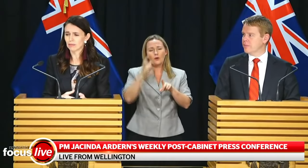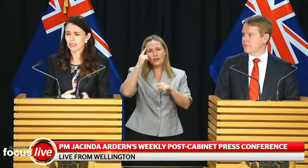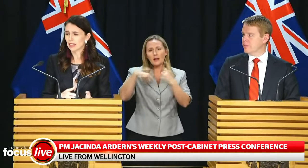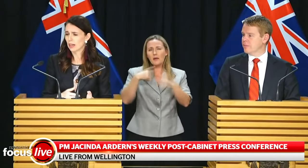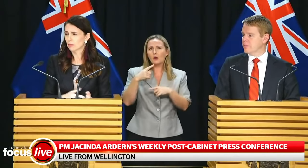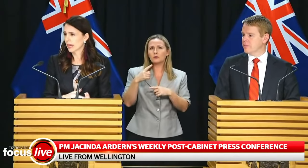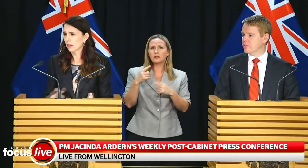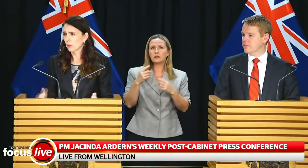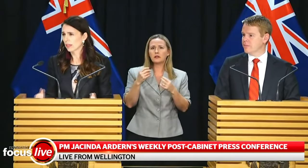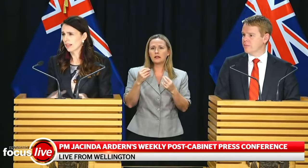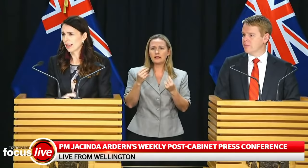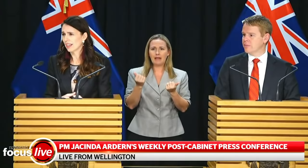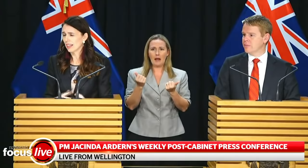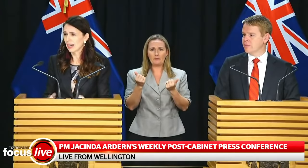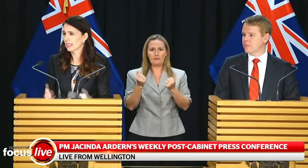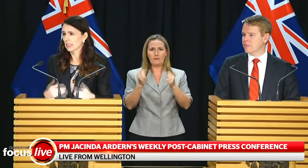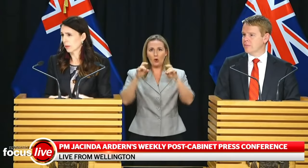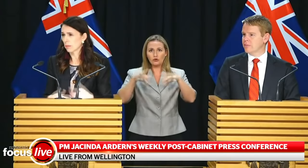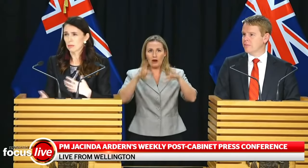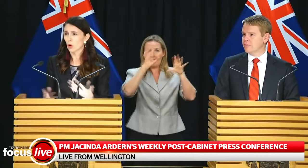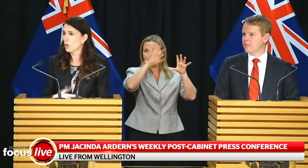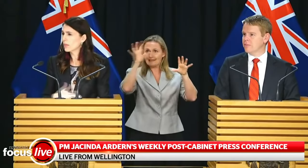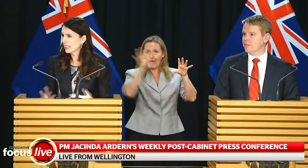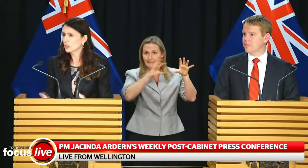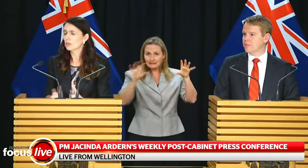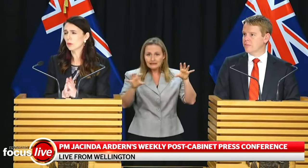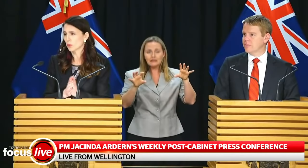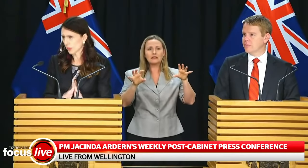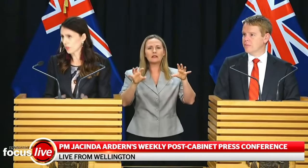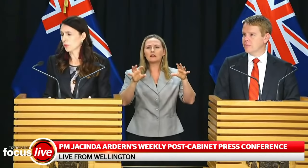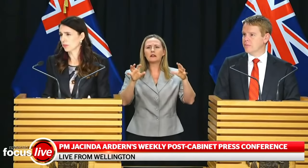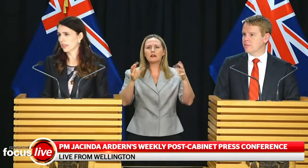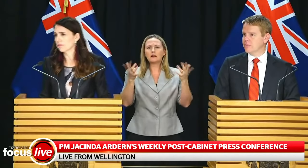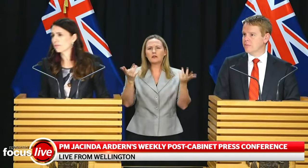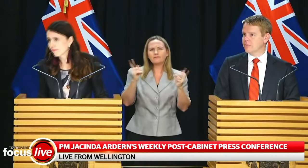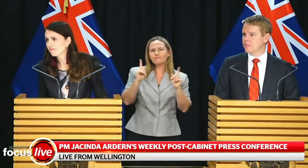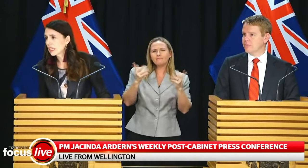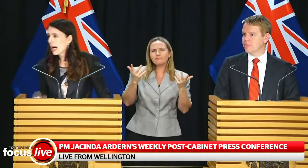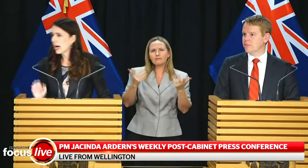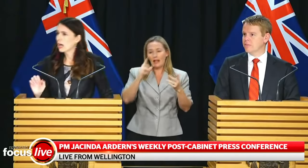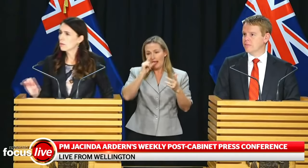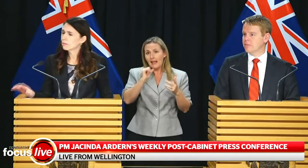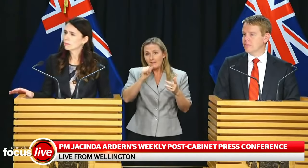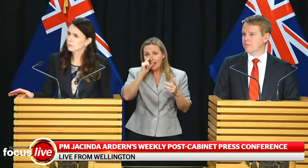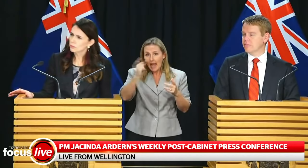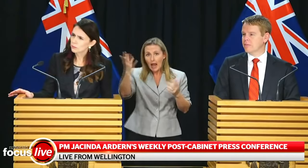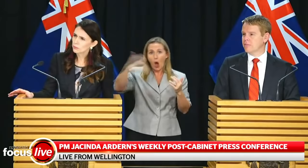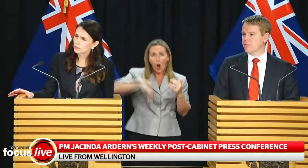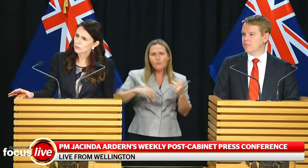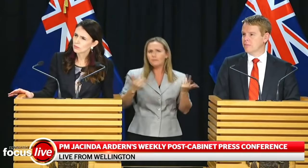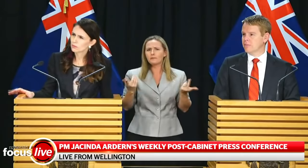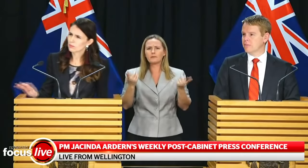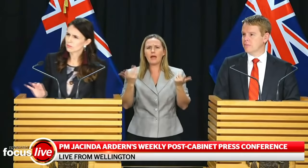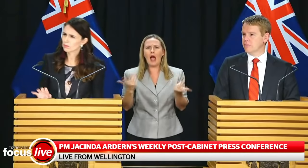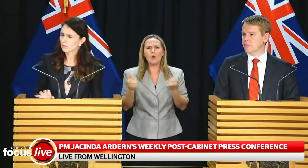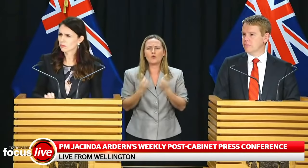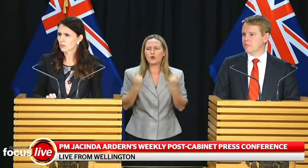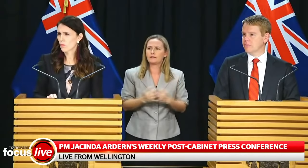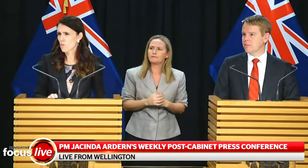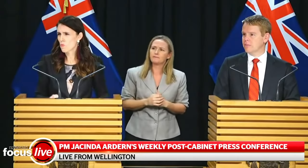time, can we at least bring people home in the interim? We will think through all of that. Okay, so there is the potential then that if